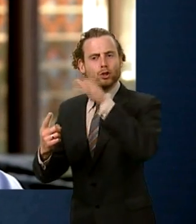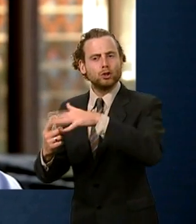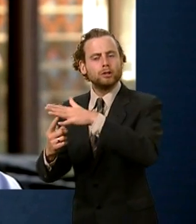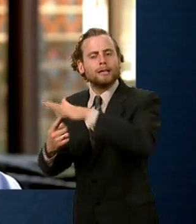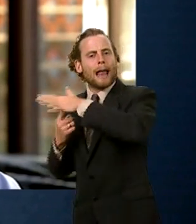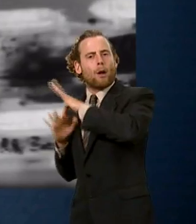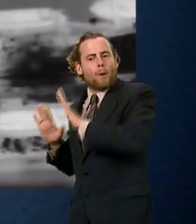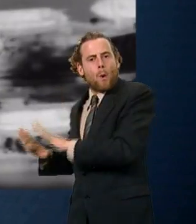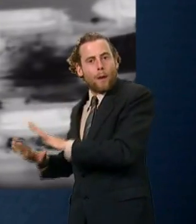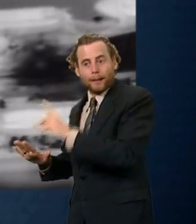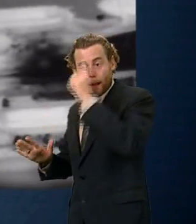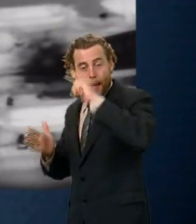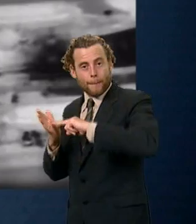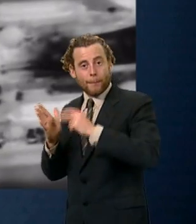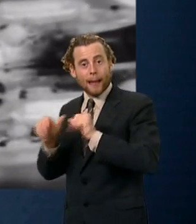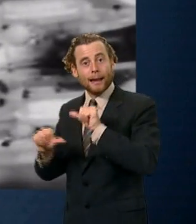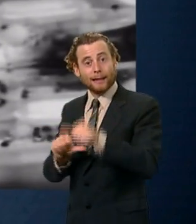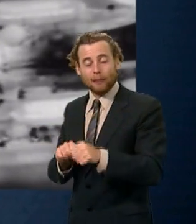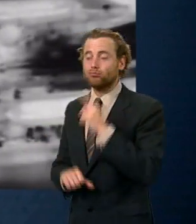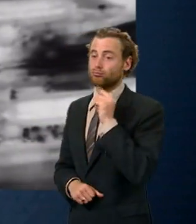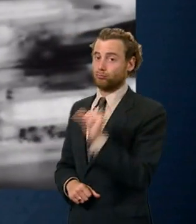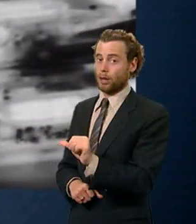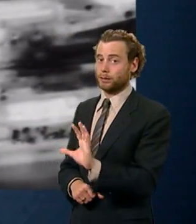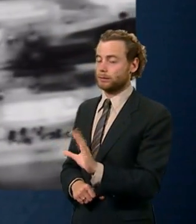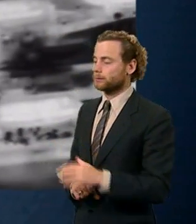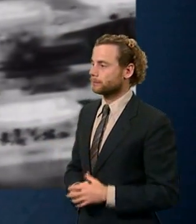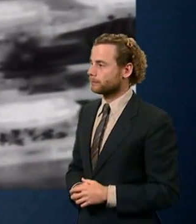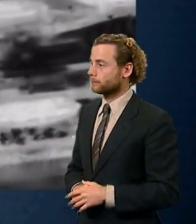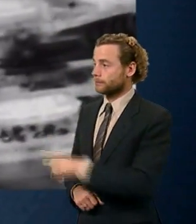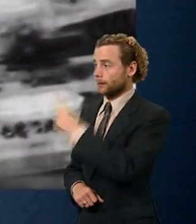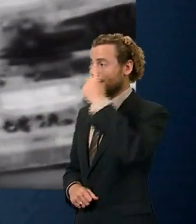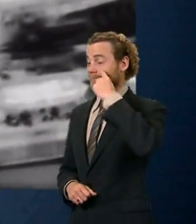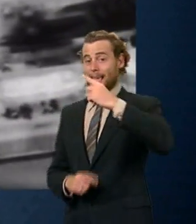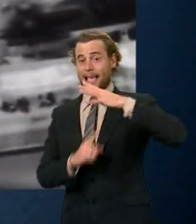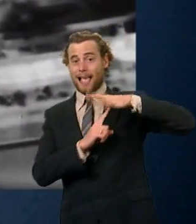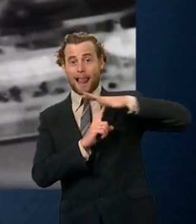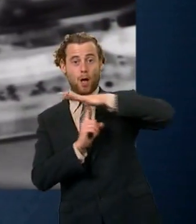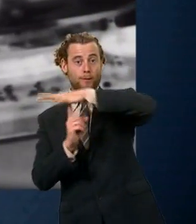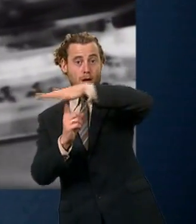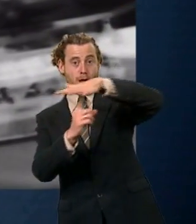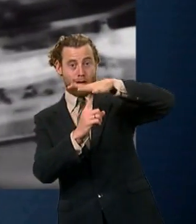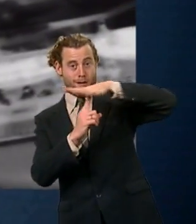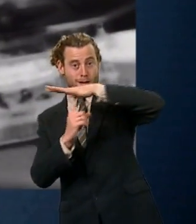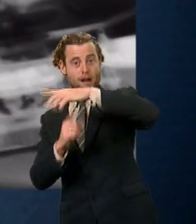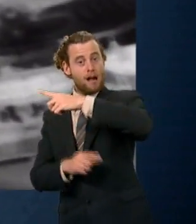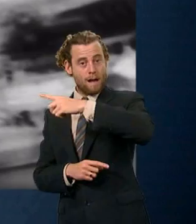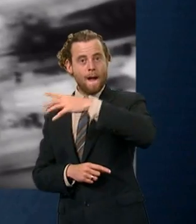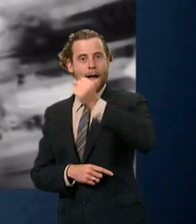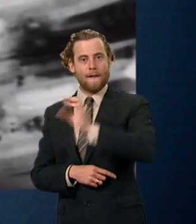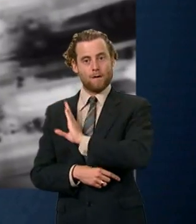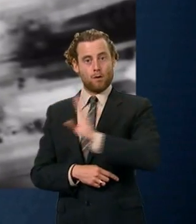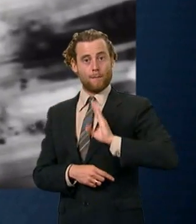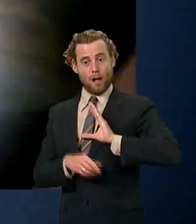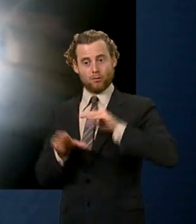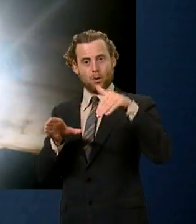point. Exactly. The first helicopter hovered over the top deck of the ship. The commandos inside were armed